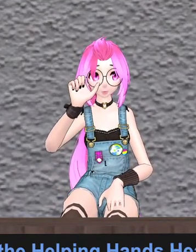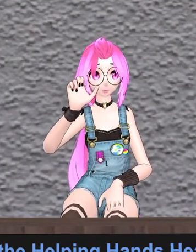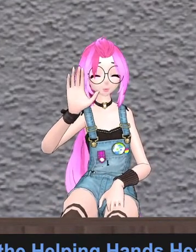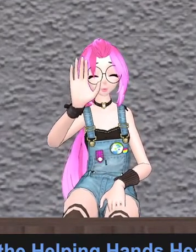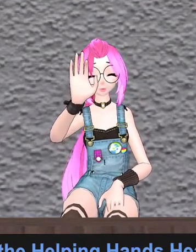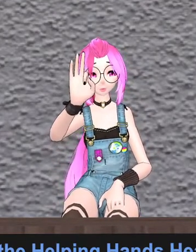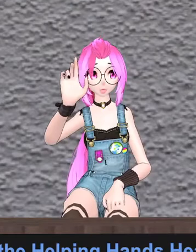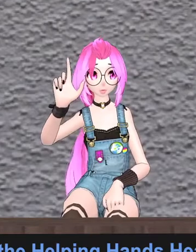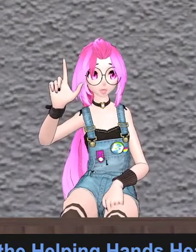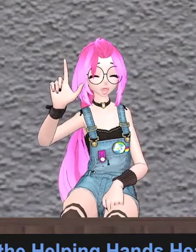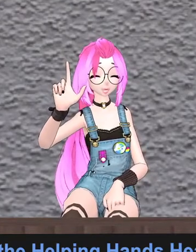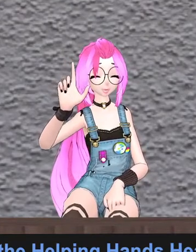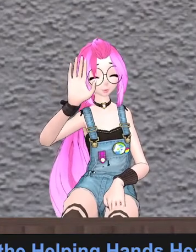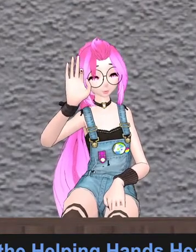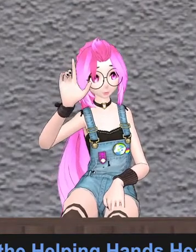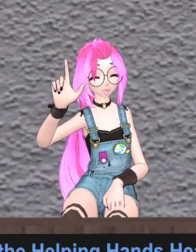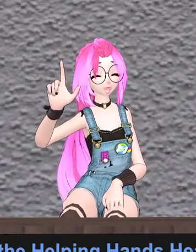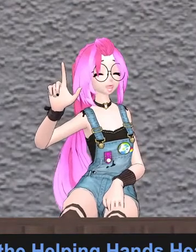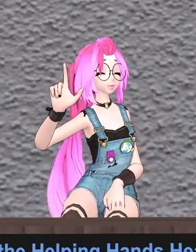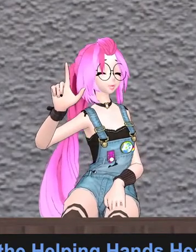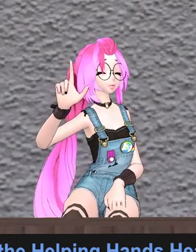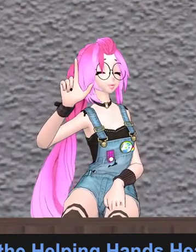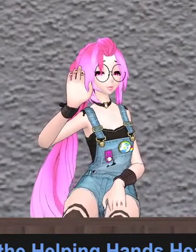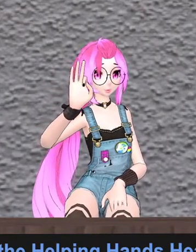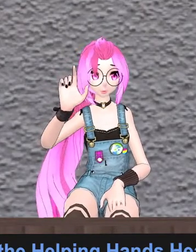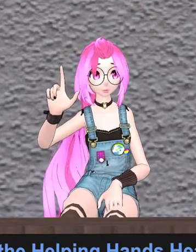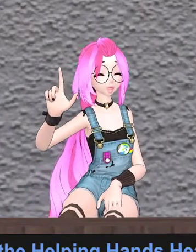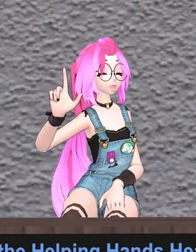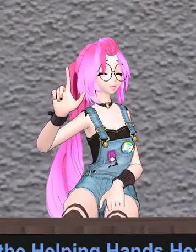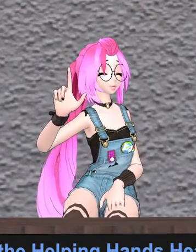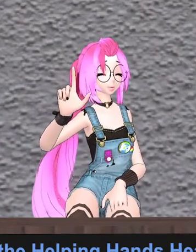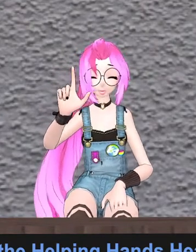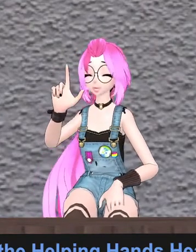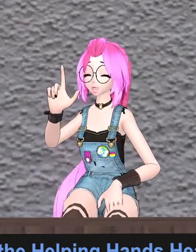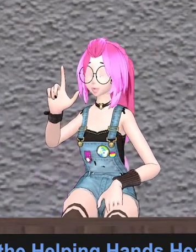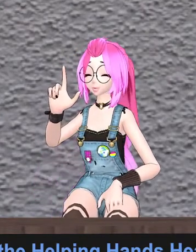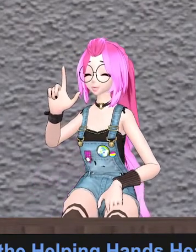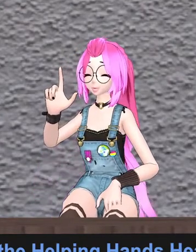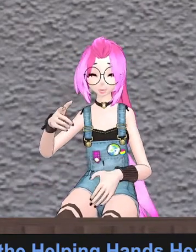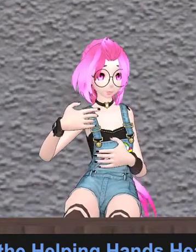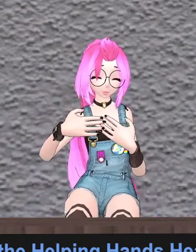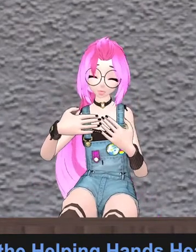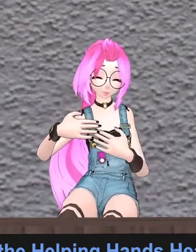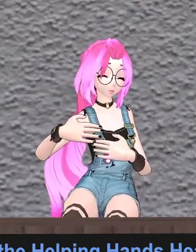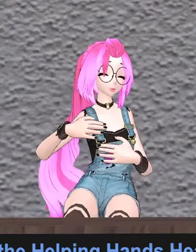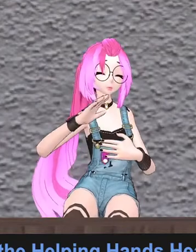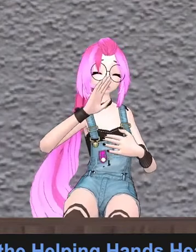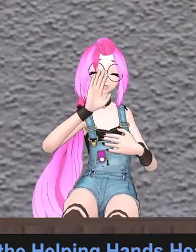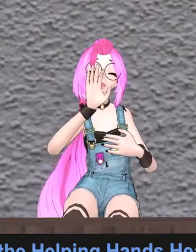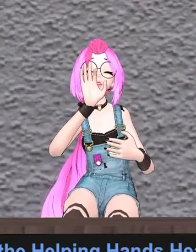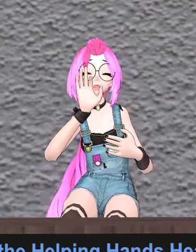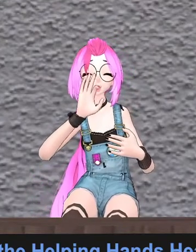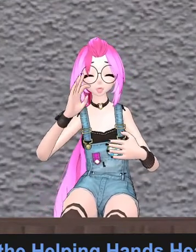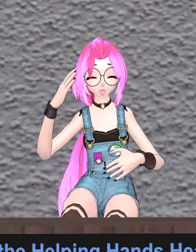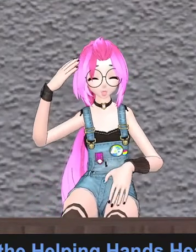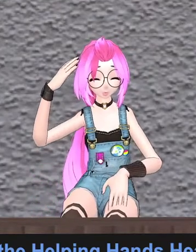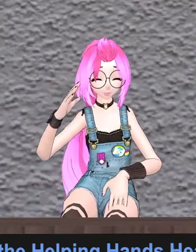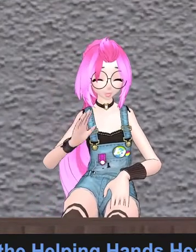Florida. FL. Florida. Florida. Okay? Easy. So if you know